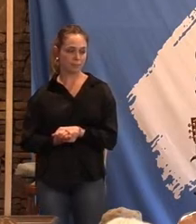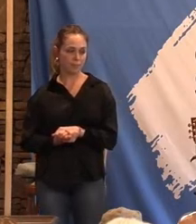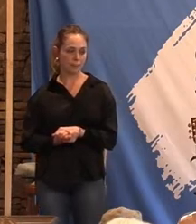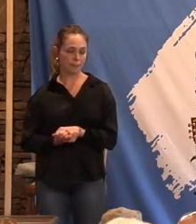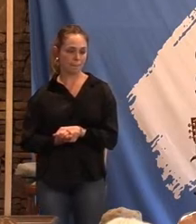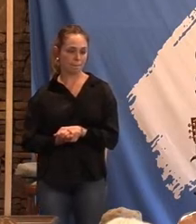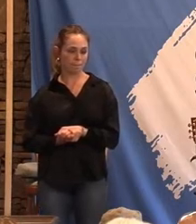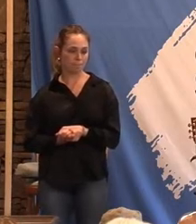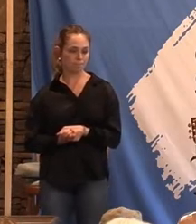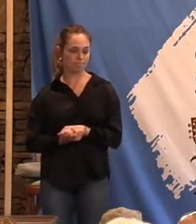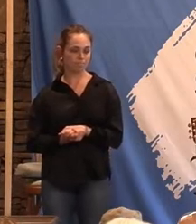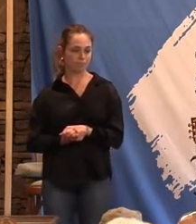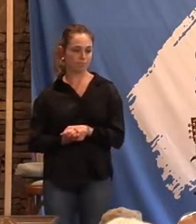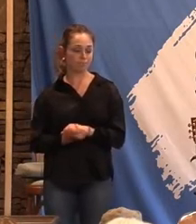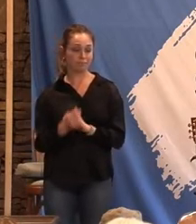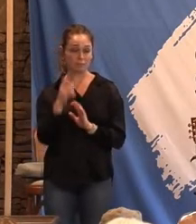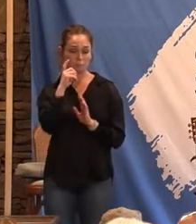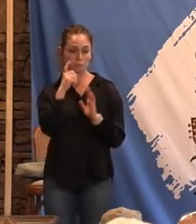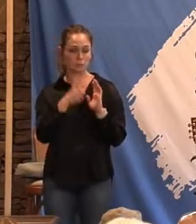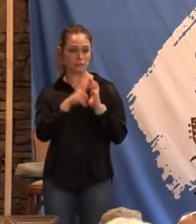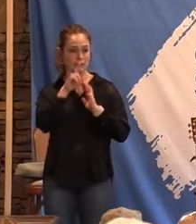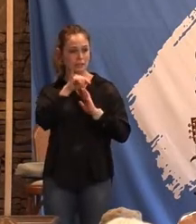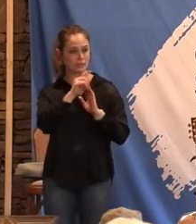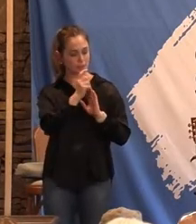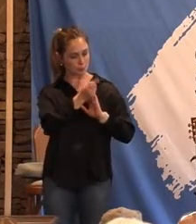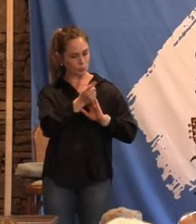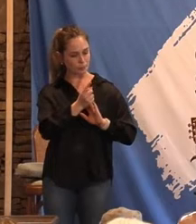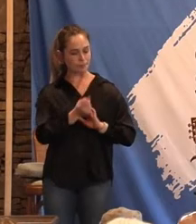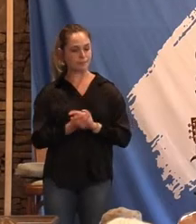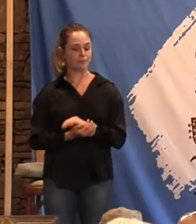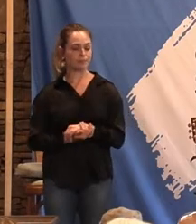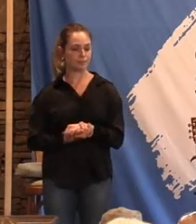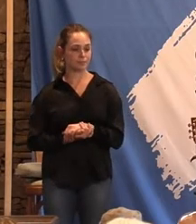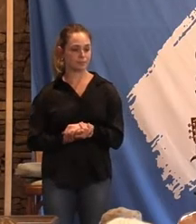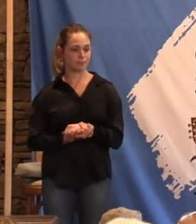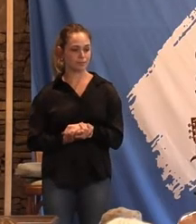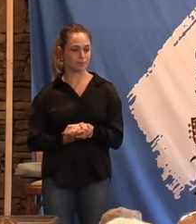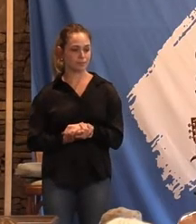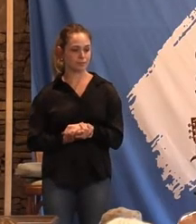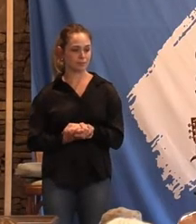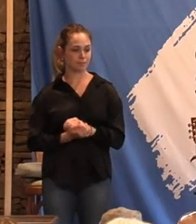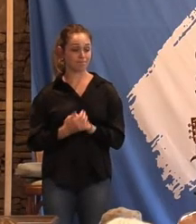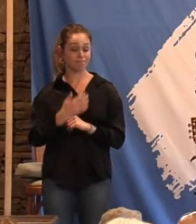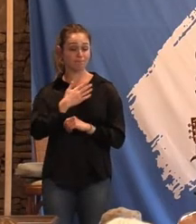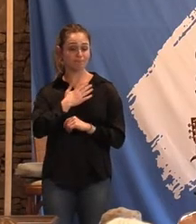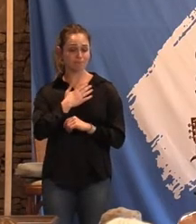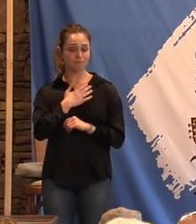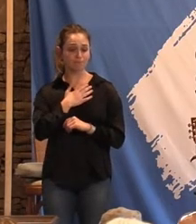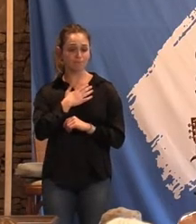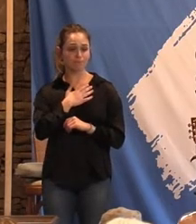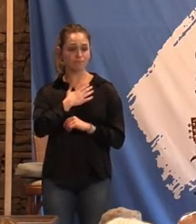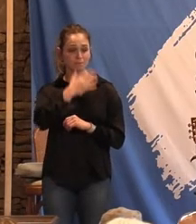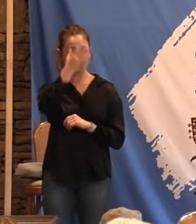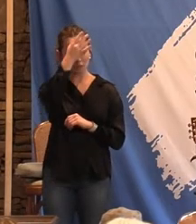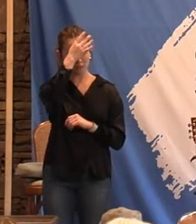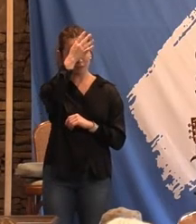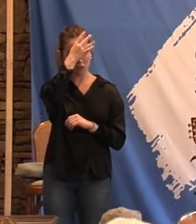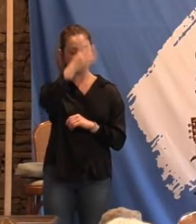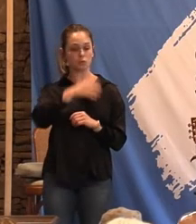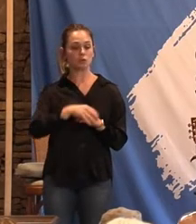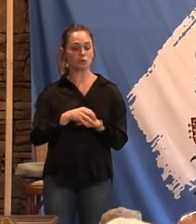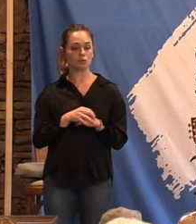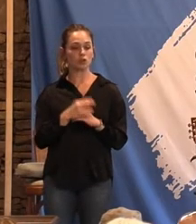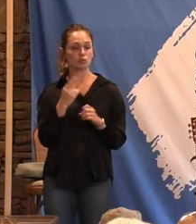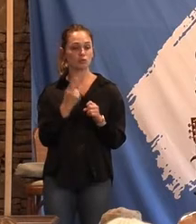And I realized at that moment that my father was using all